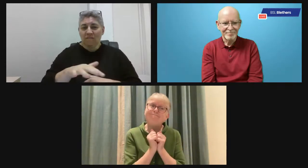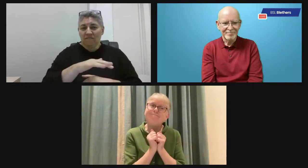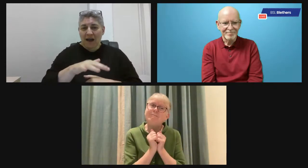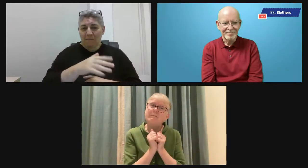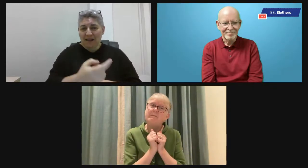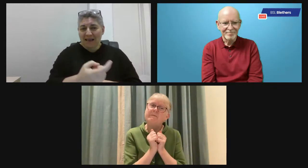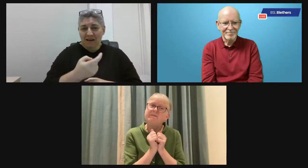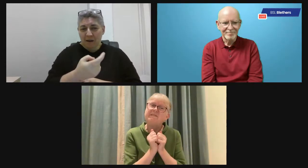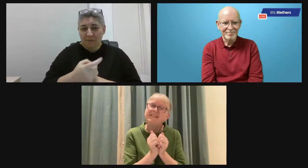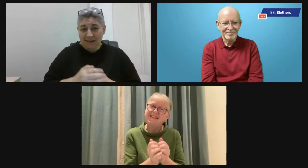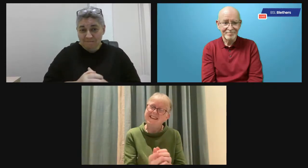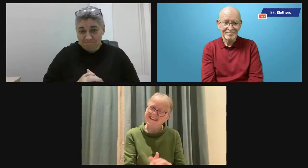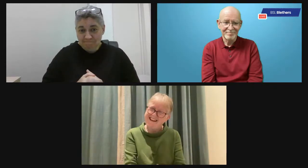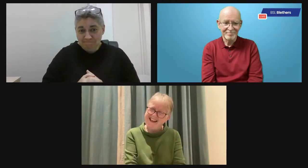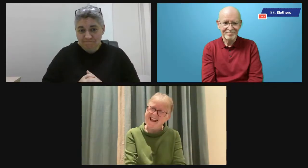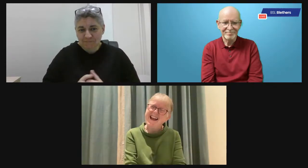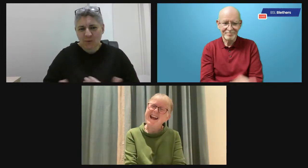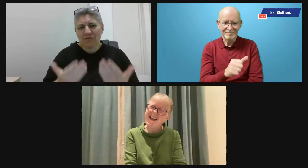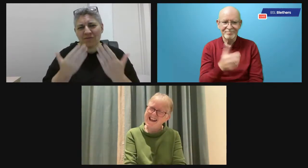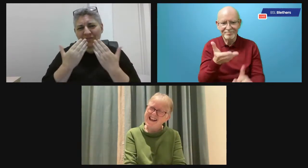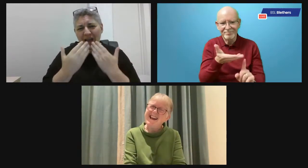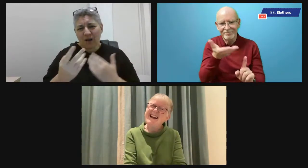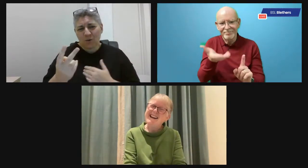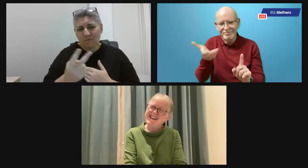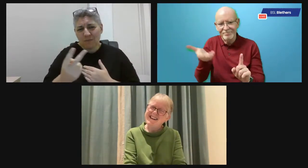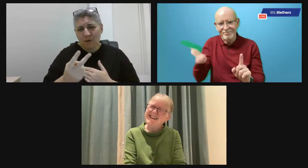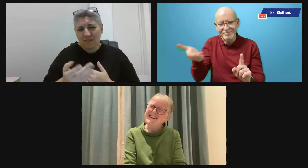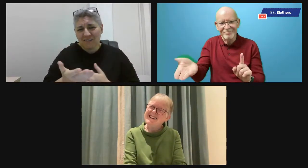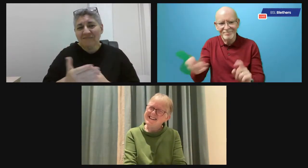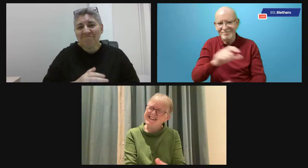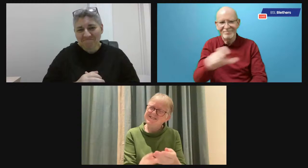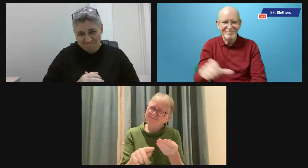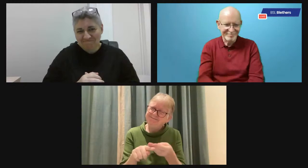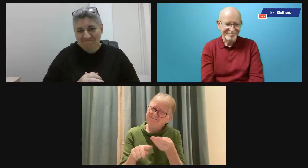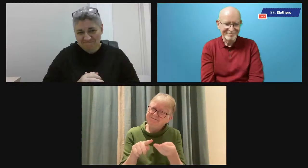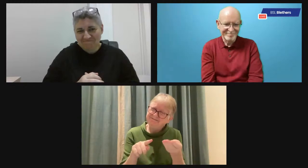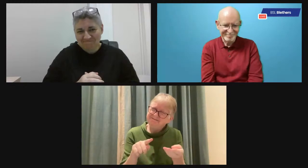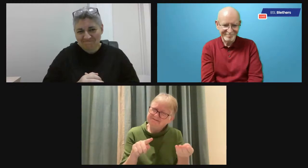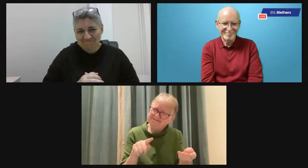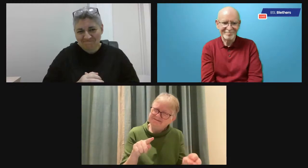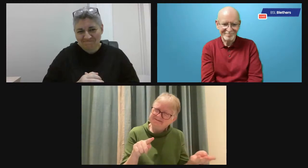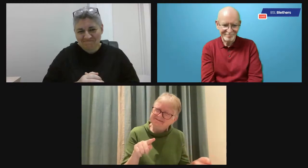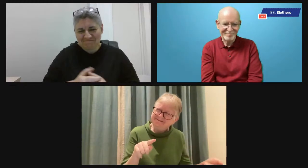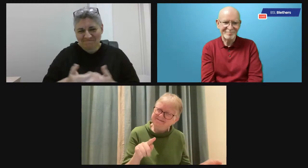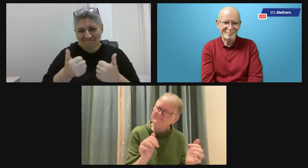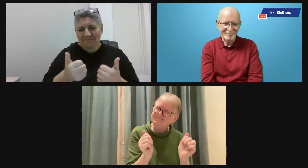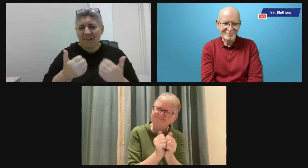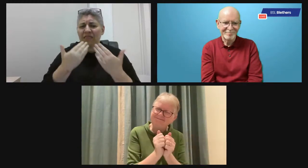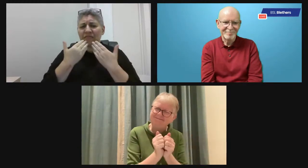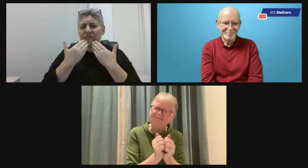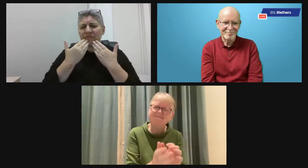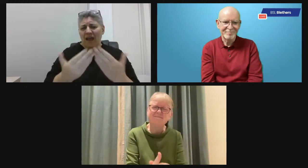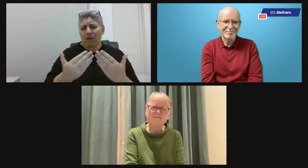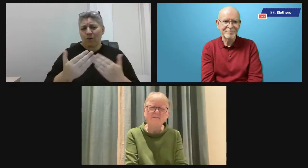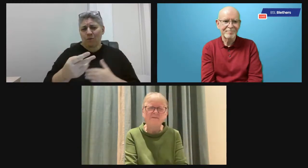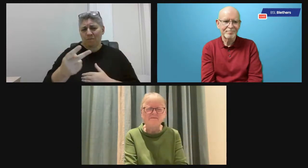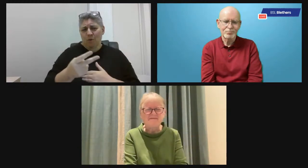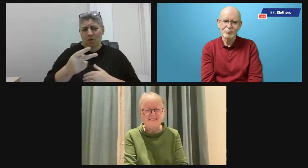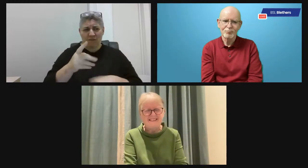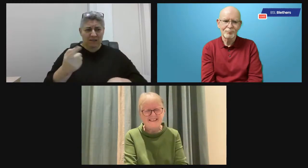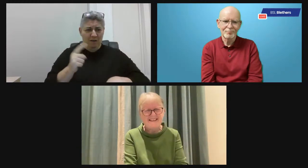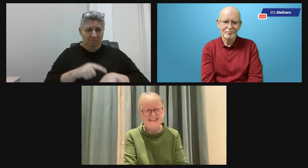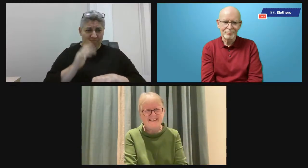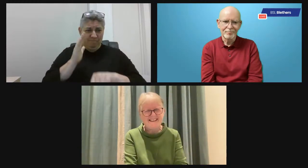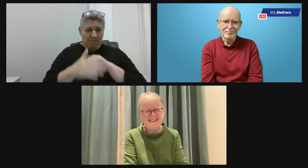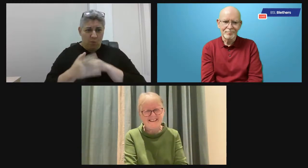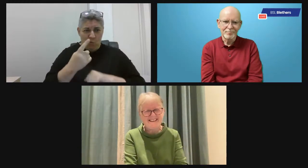to make sure that this with the family just keeps growing and getting bigger and bigger, and new generations to come. Thank